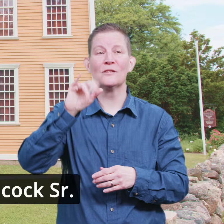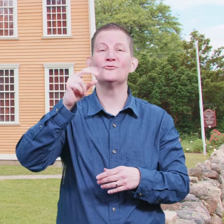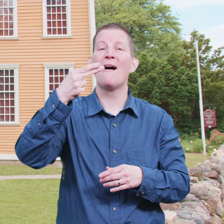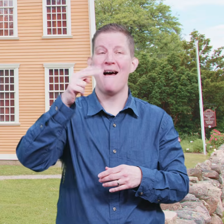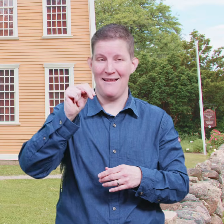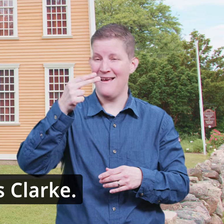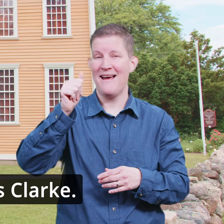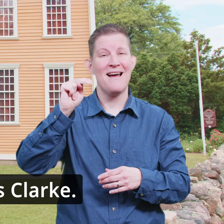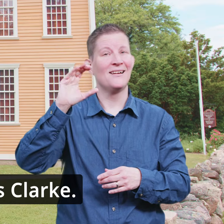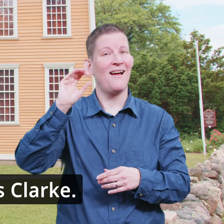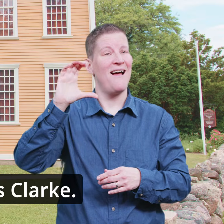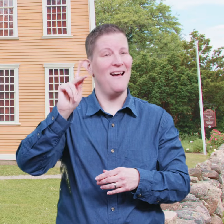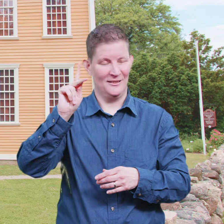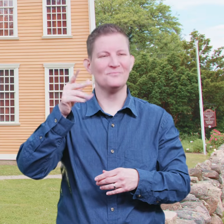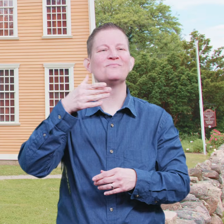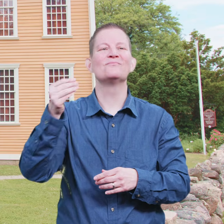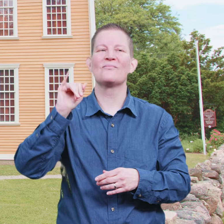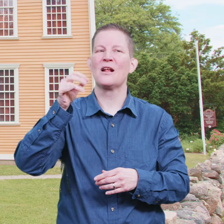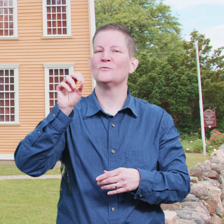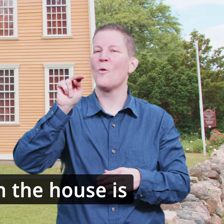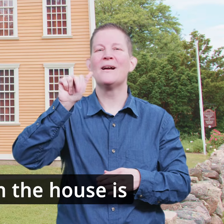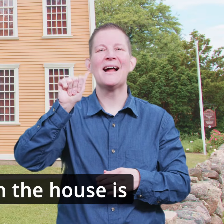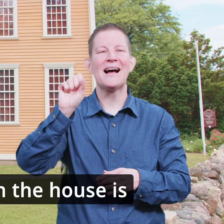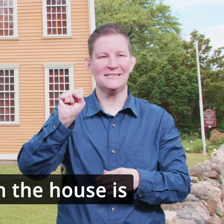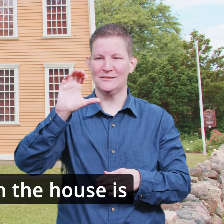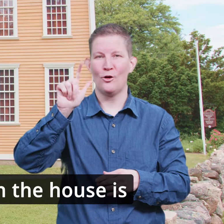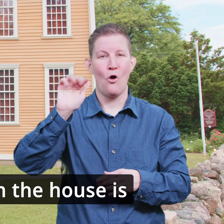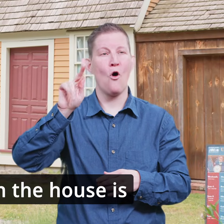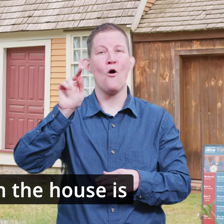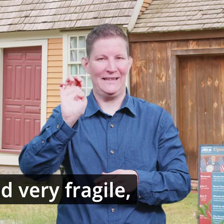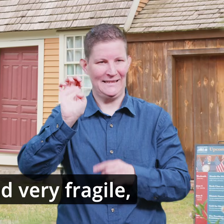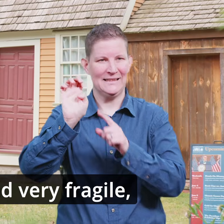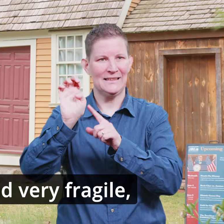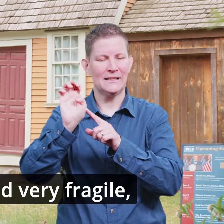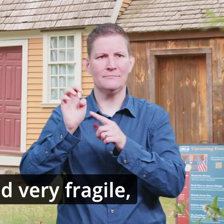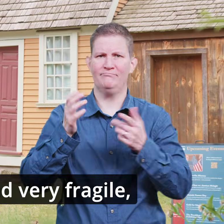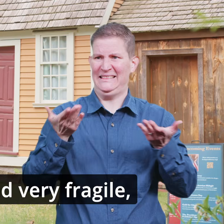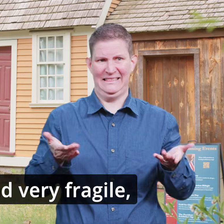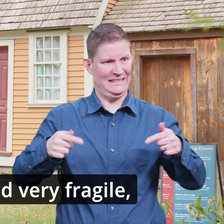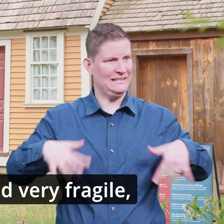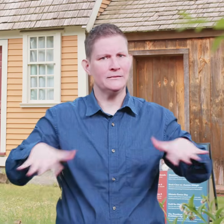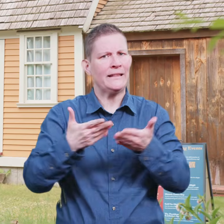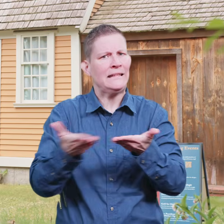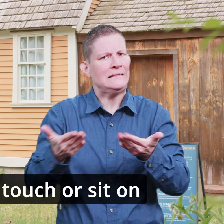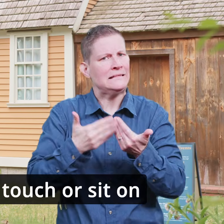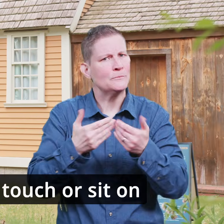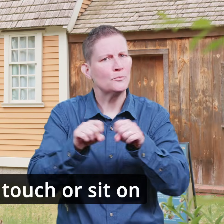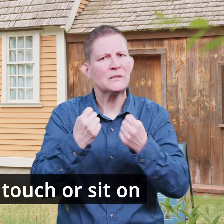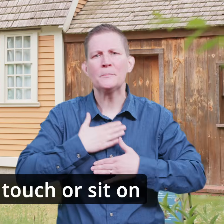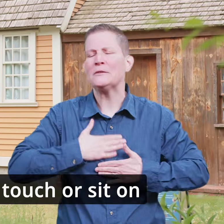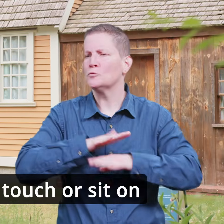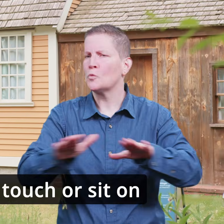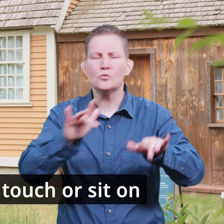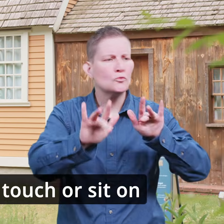Hancock Sr. and Reverend Jonas Clarke. Everything you will see in the house is from the 18th century and very fragile, so we ask that